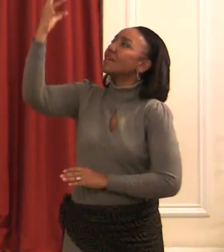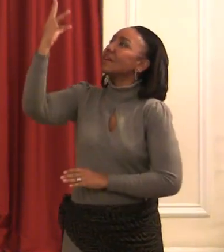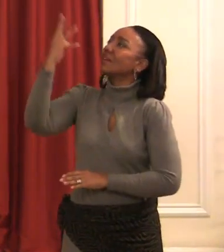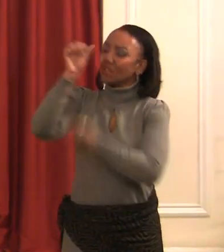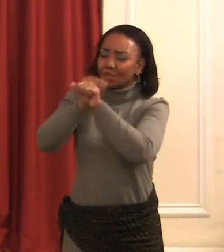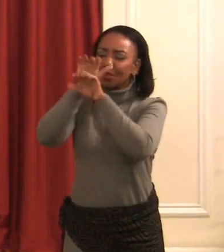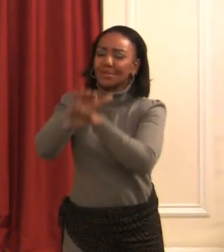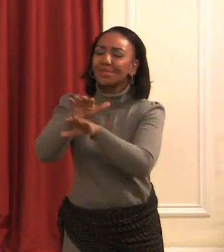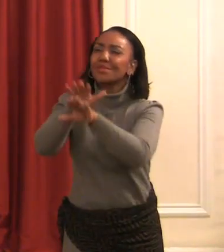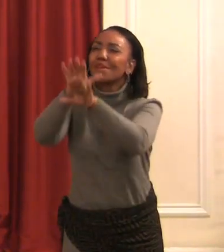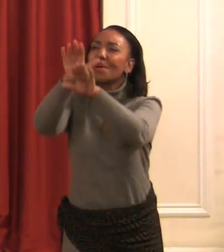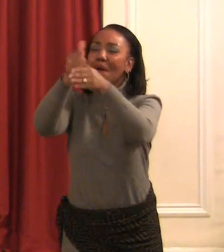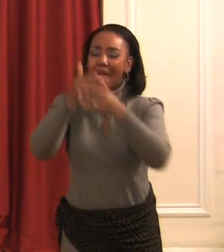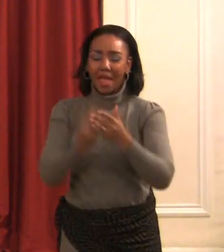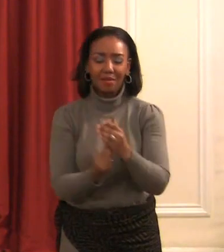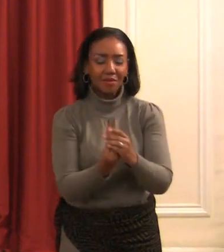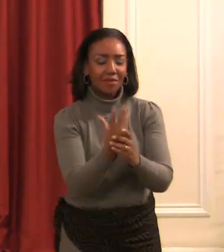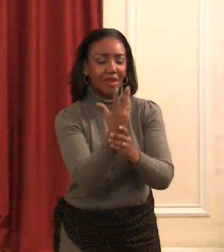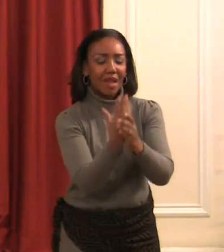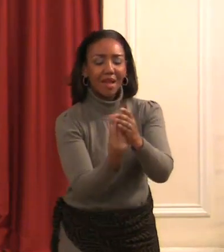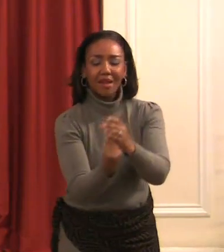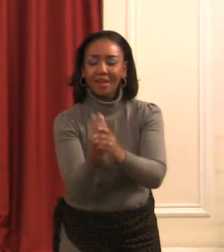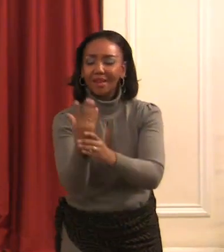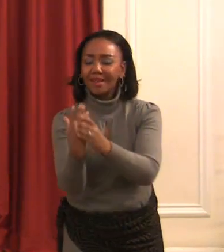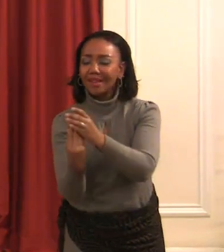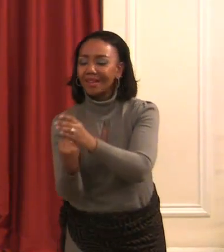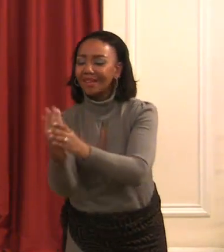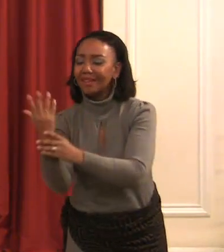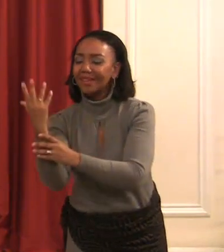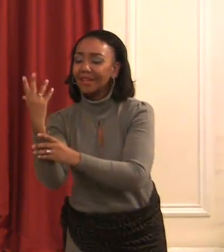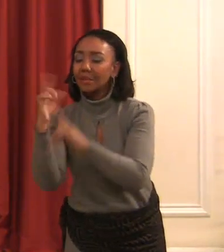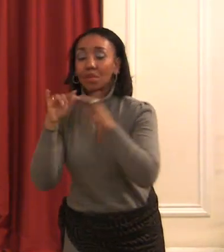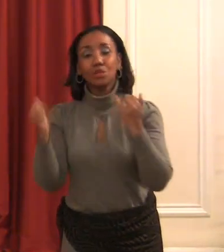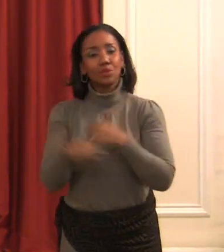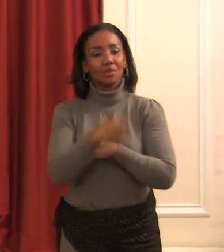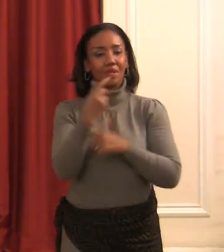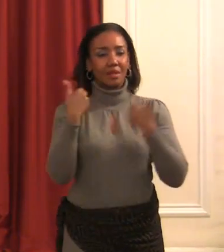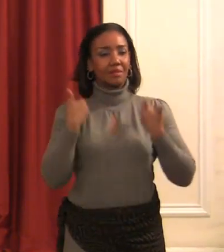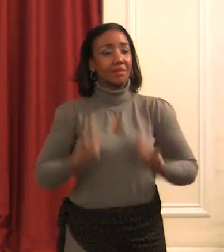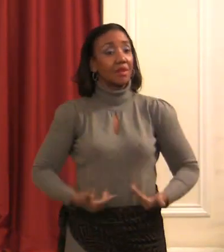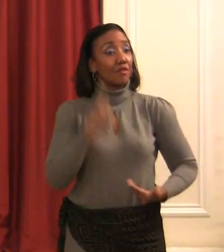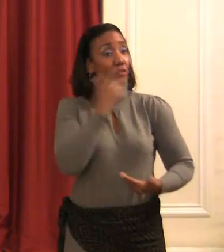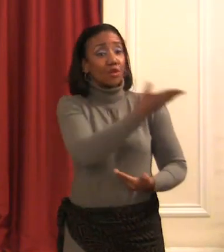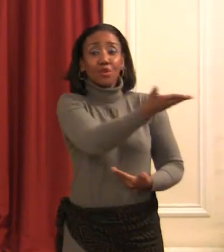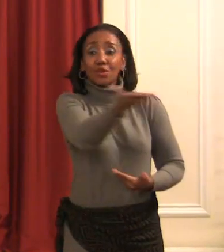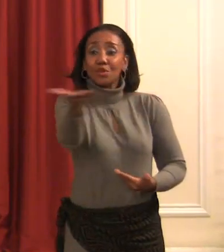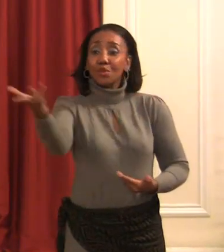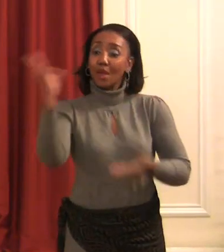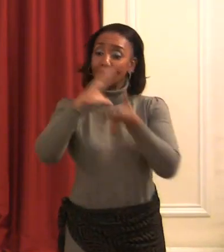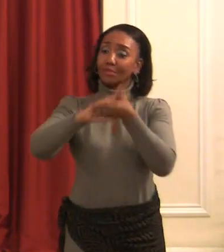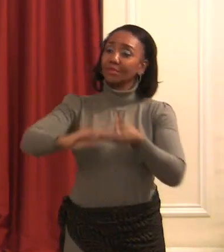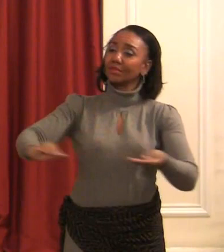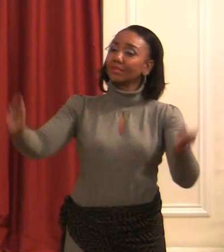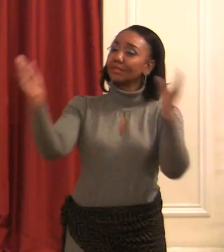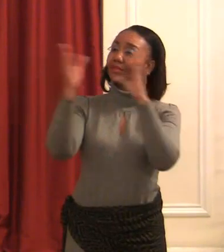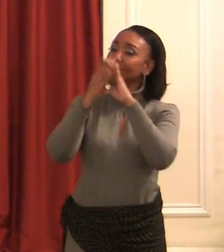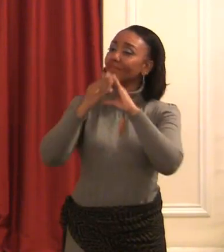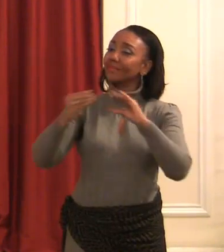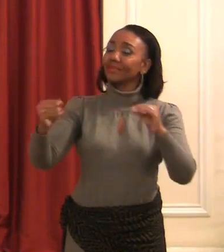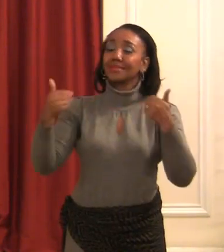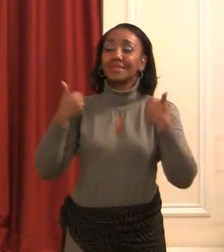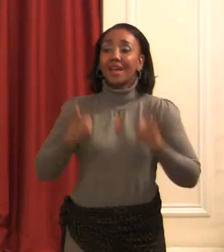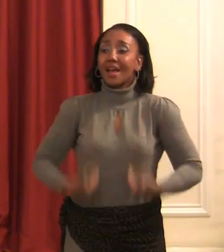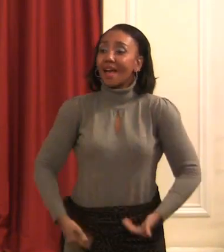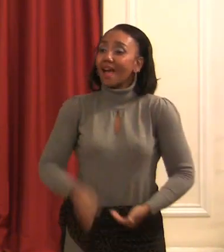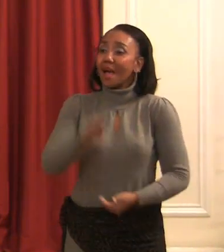snowdrifts, and sweet baby's breath. But today, however, for you and for this story, I